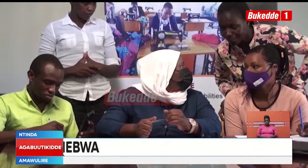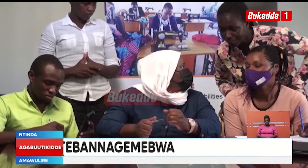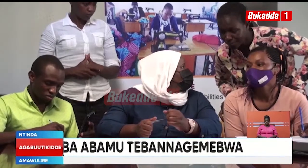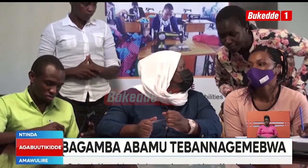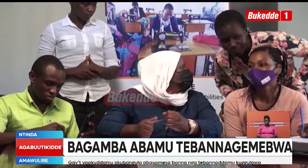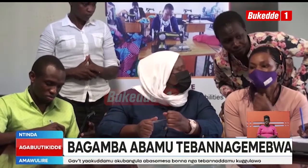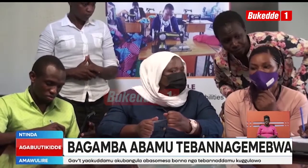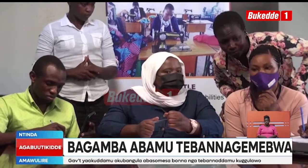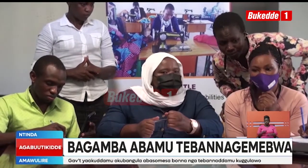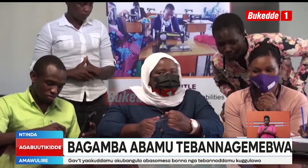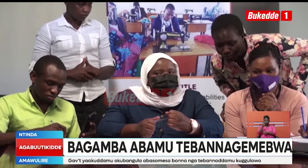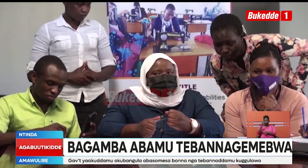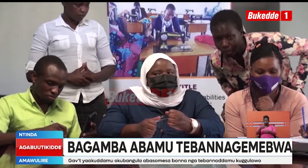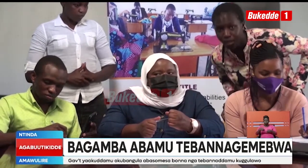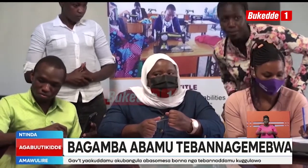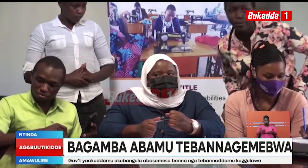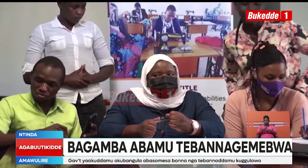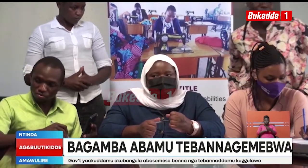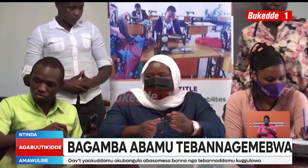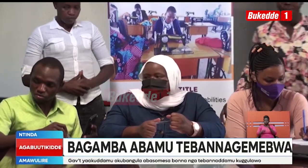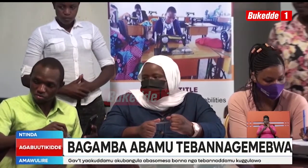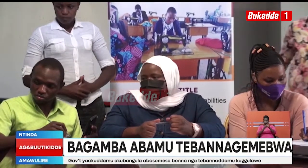Hello, everyone. always a very today.